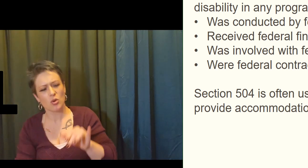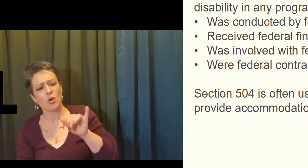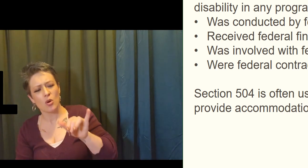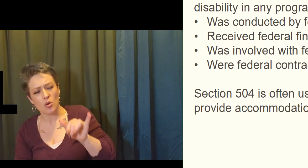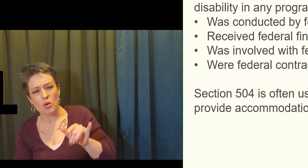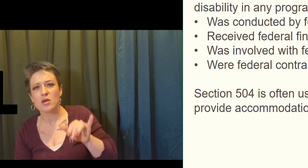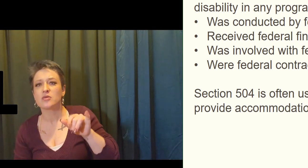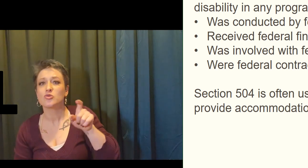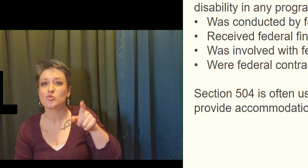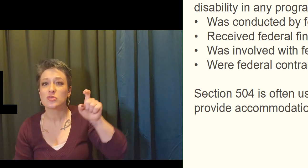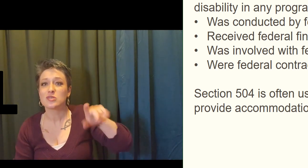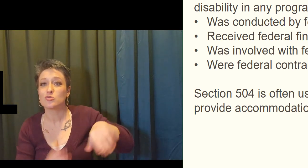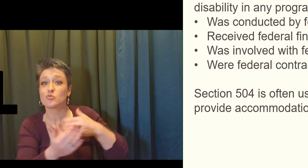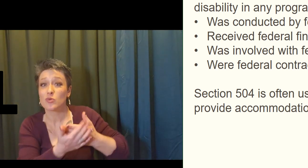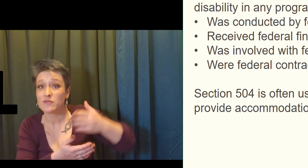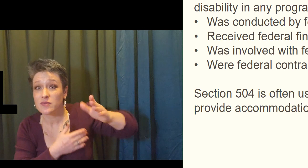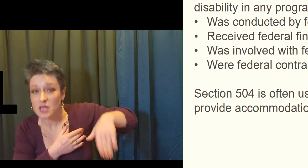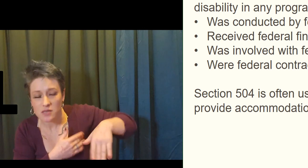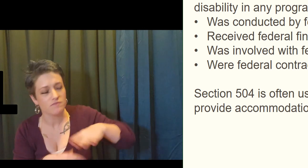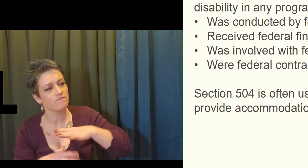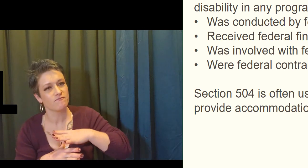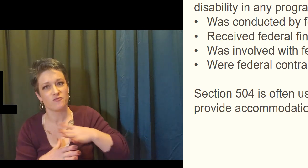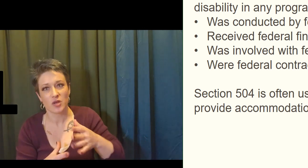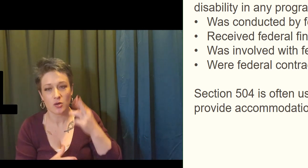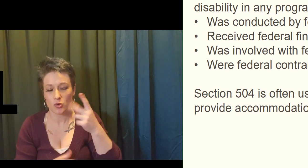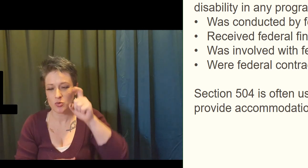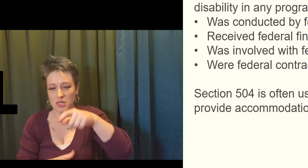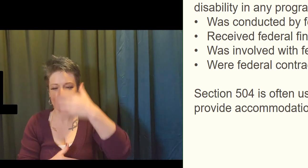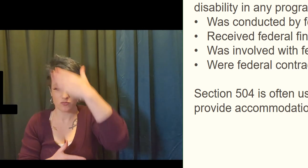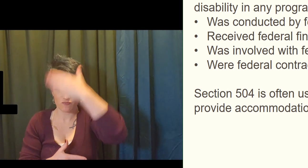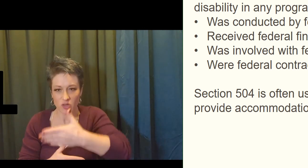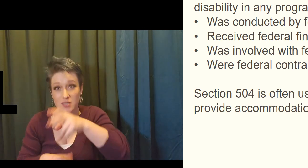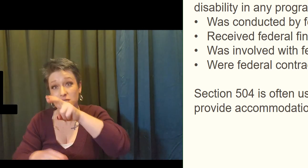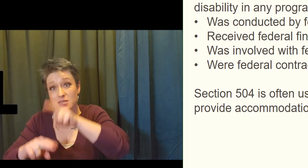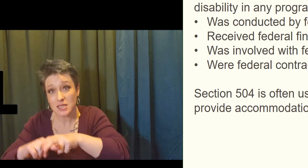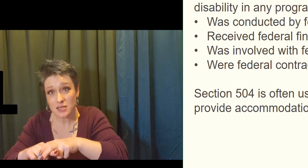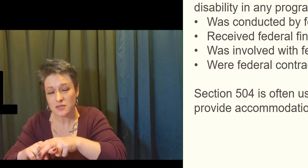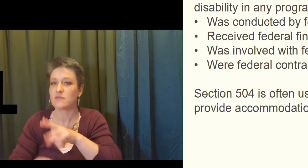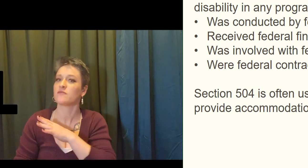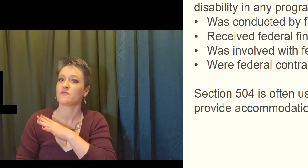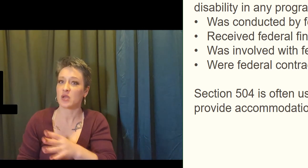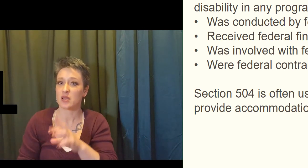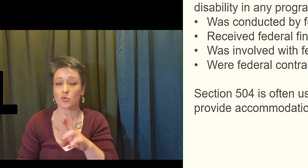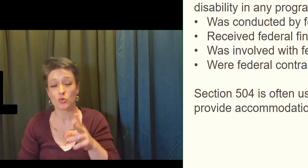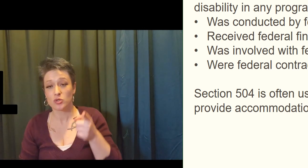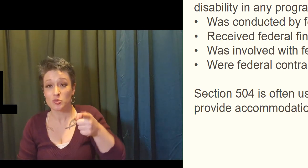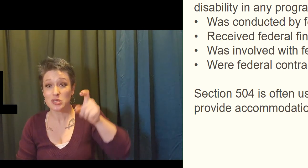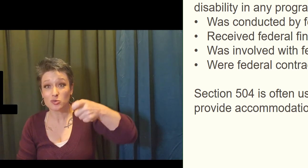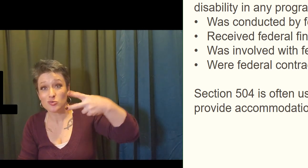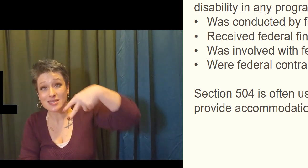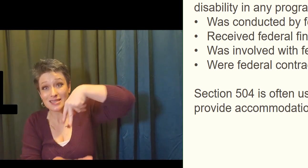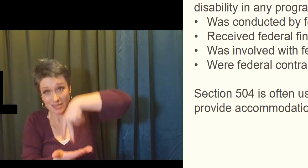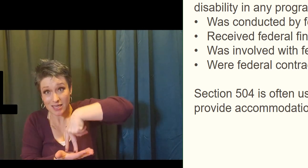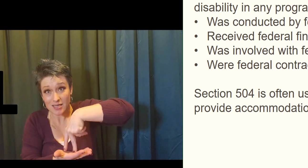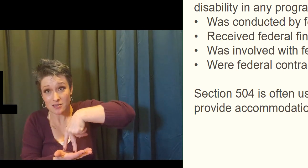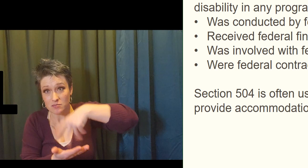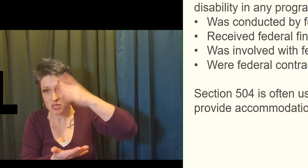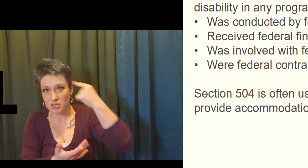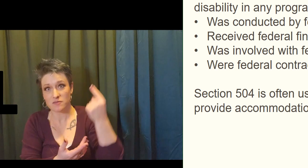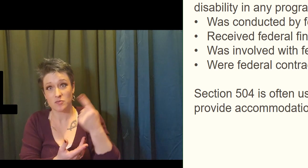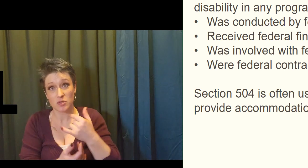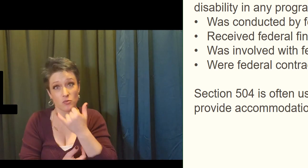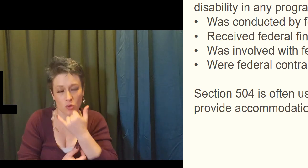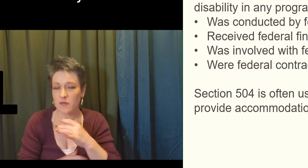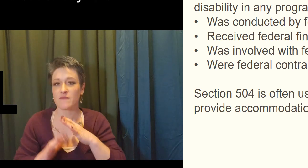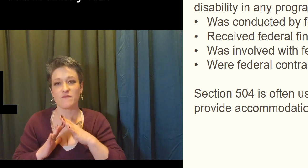provide accommodations, which means if a student needs to arrive late, that's fine. If they need to sit in the front, that's